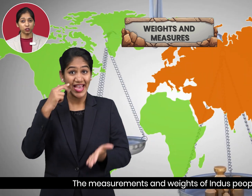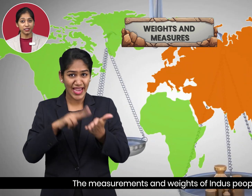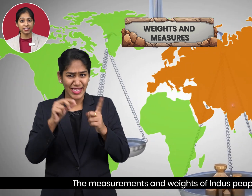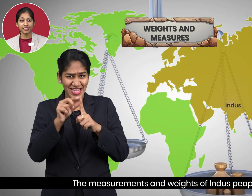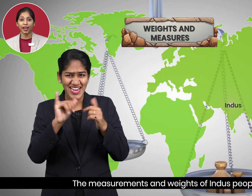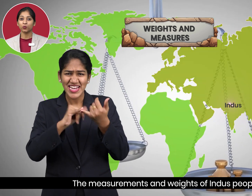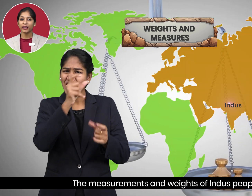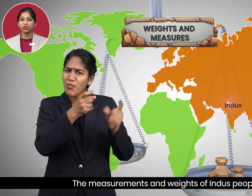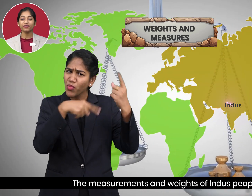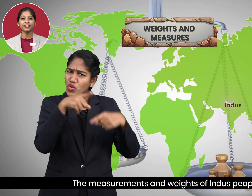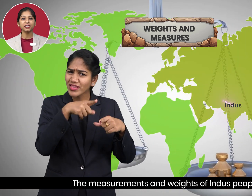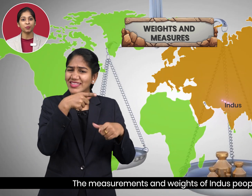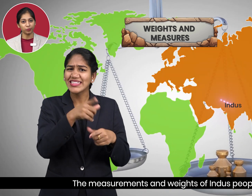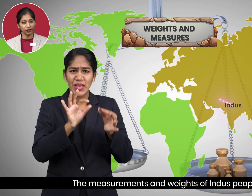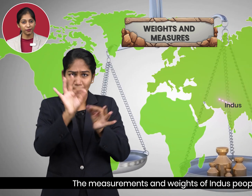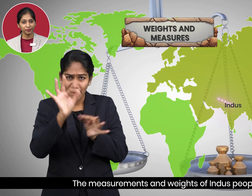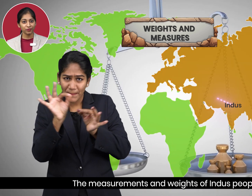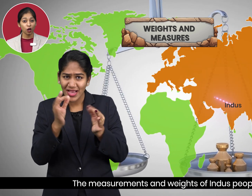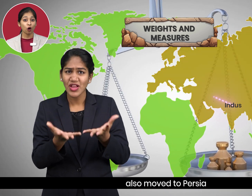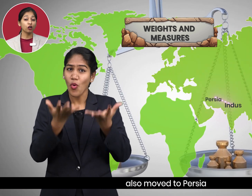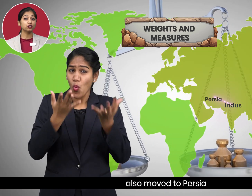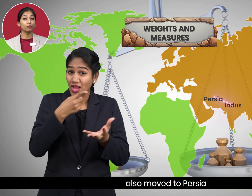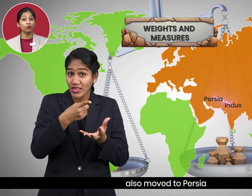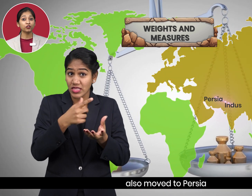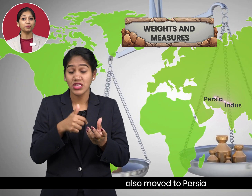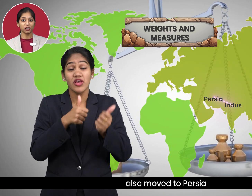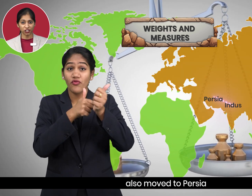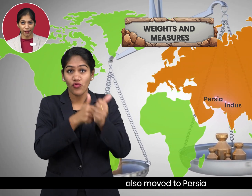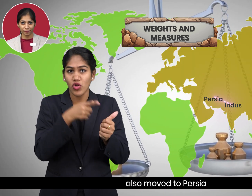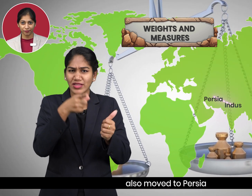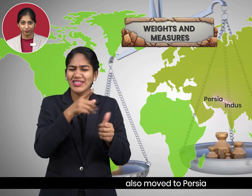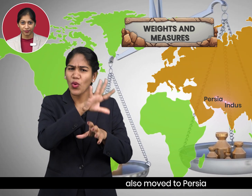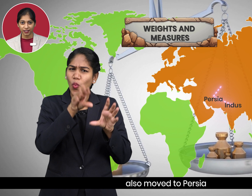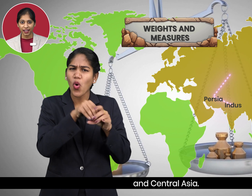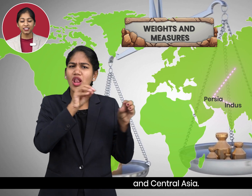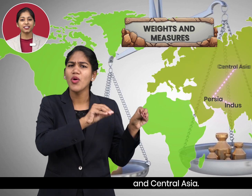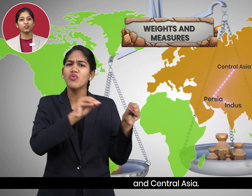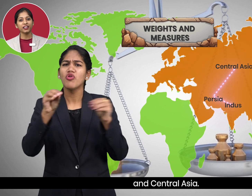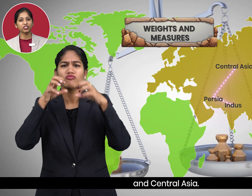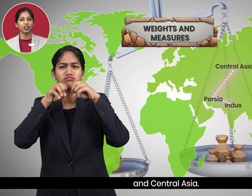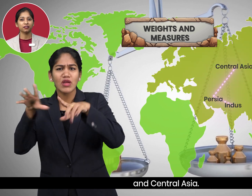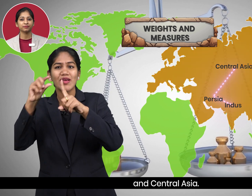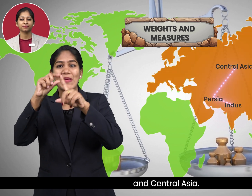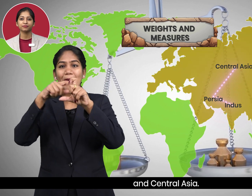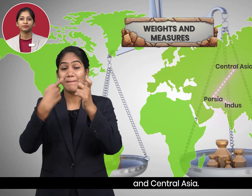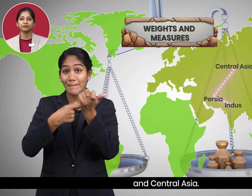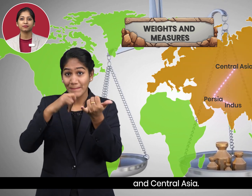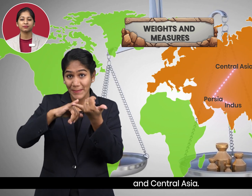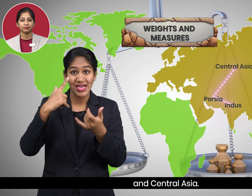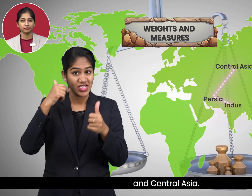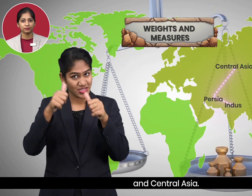The measurements and weights of Indus people also moved to Persia and Central Asia.